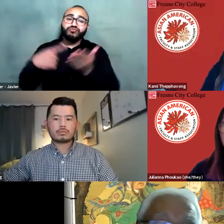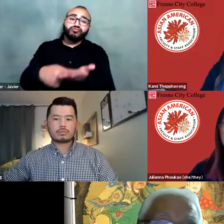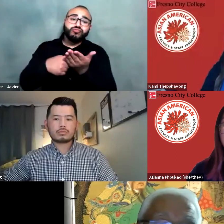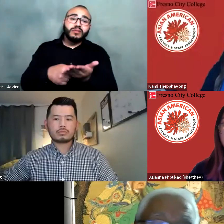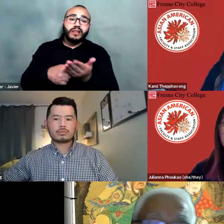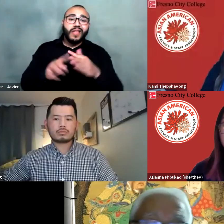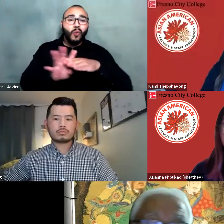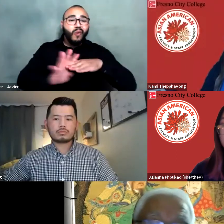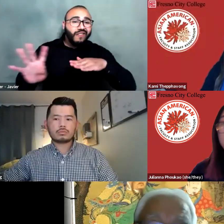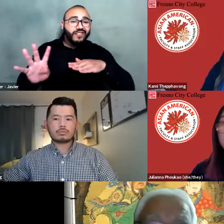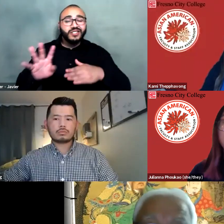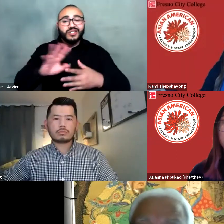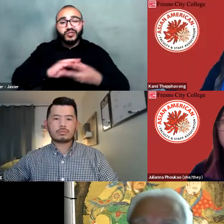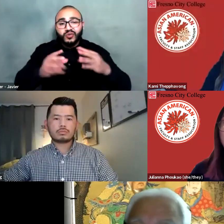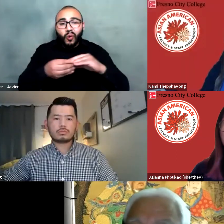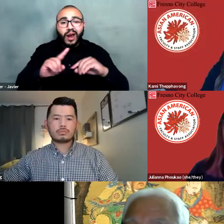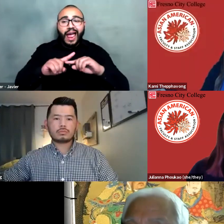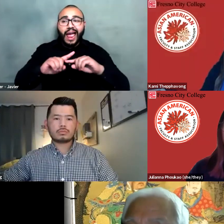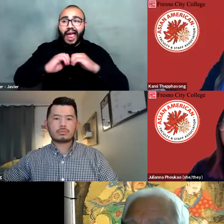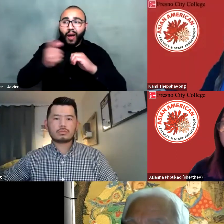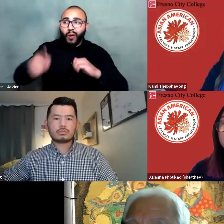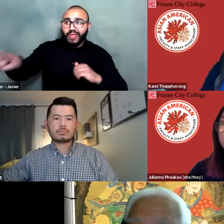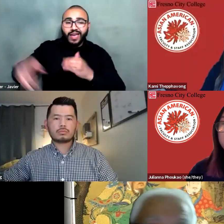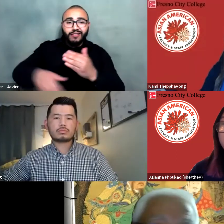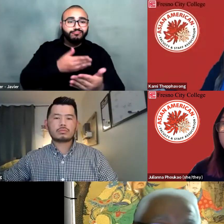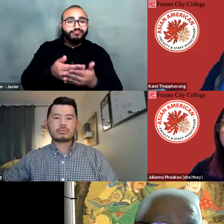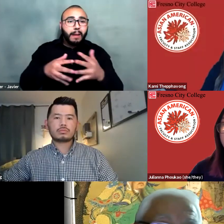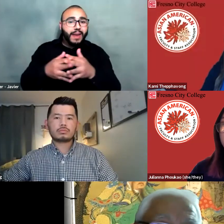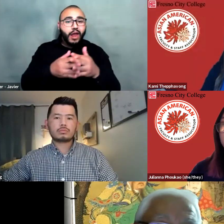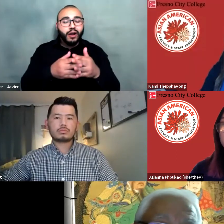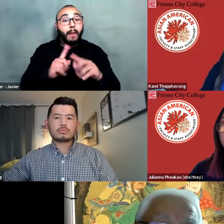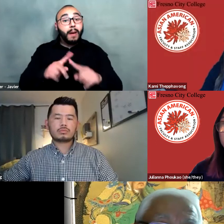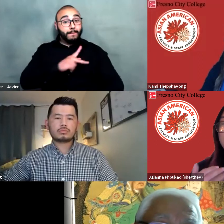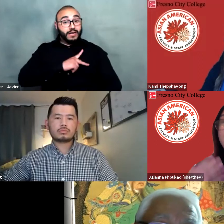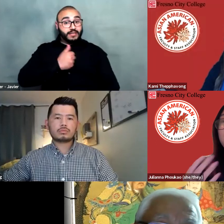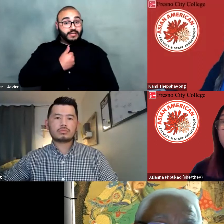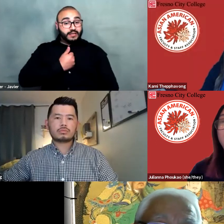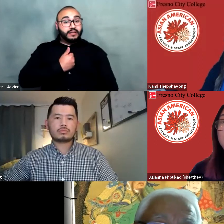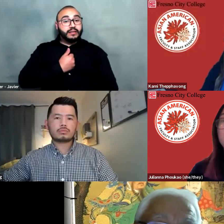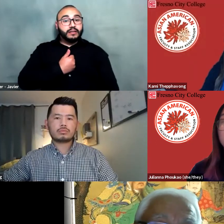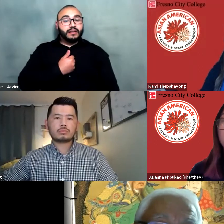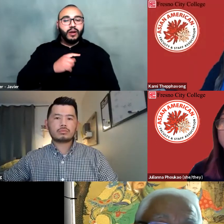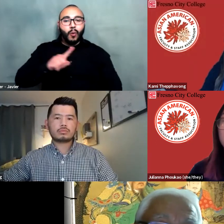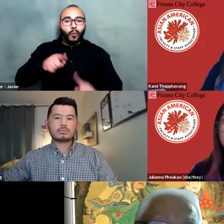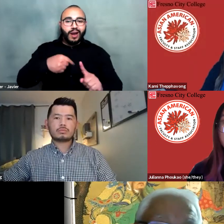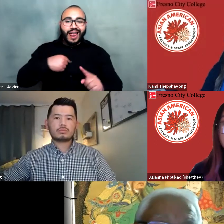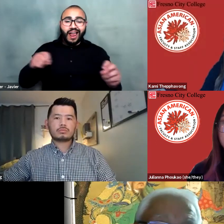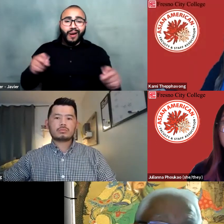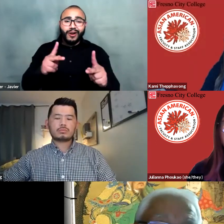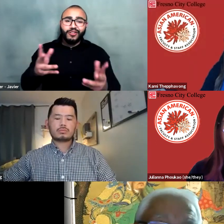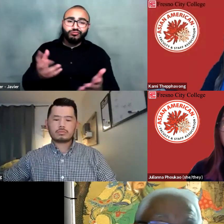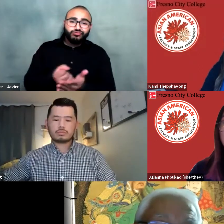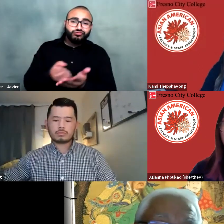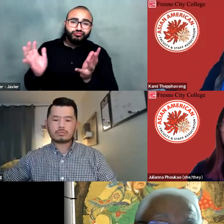how they came to America in their life. But honestly, personally, for myself, when I've had the opportunity to talk to my